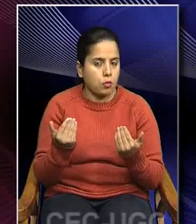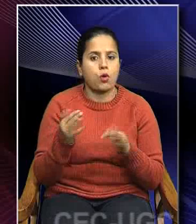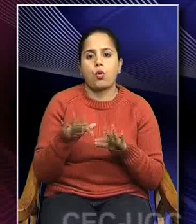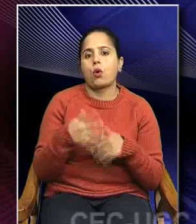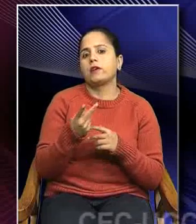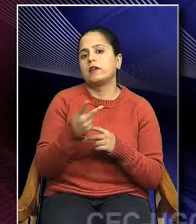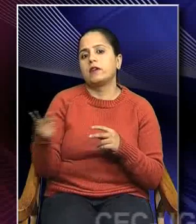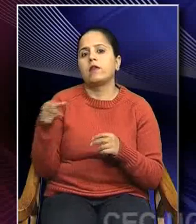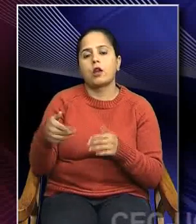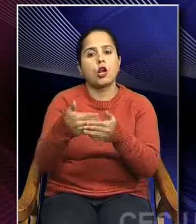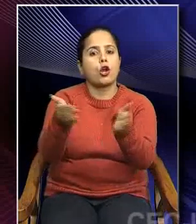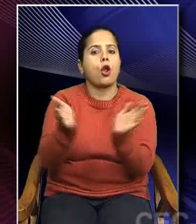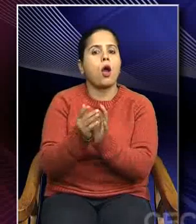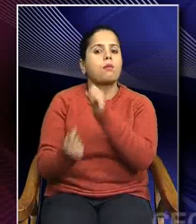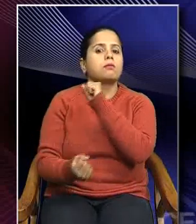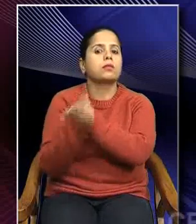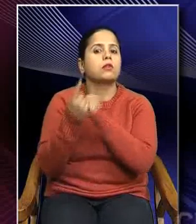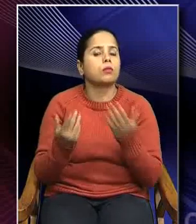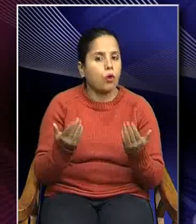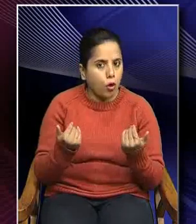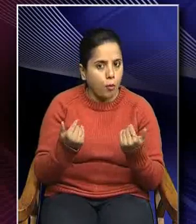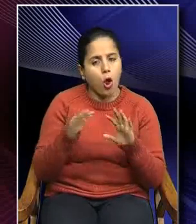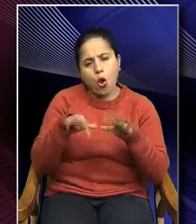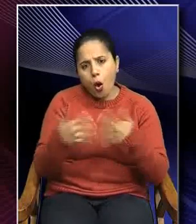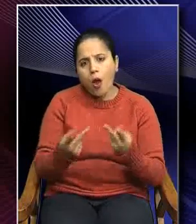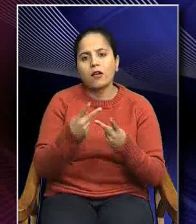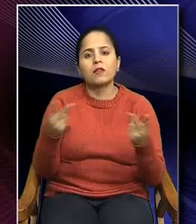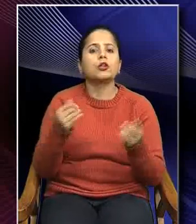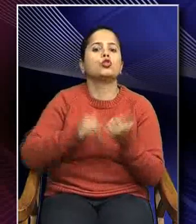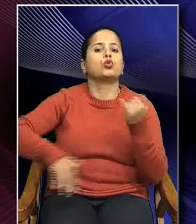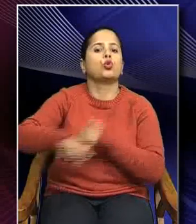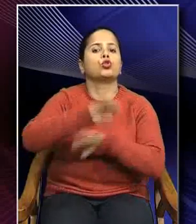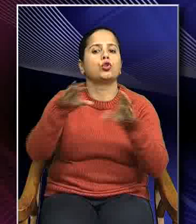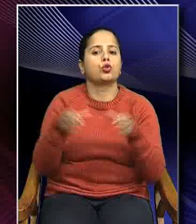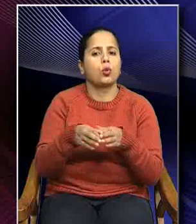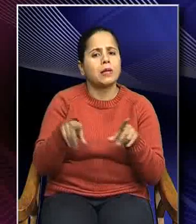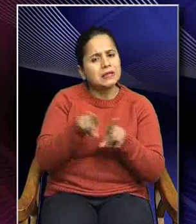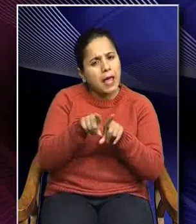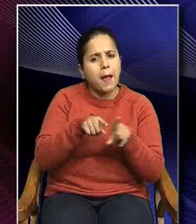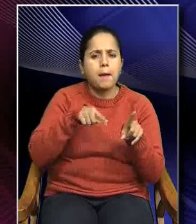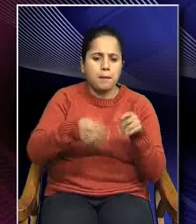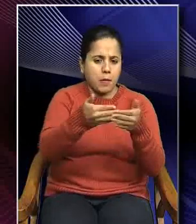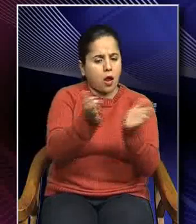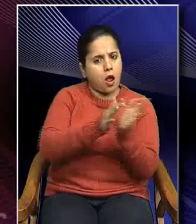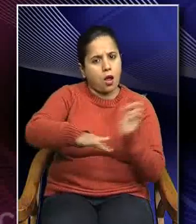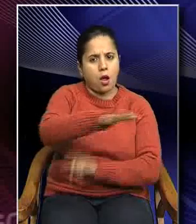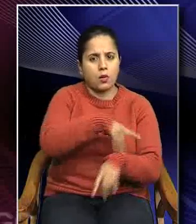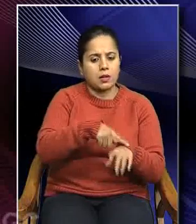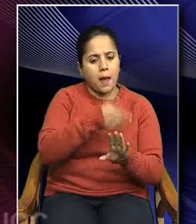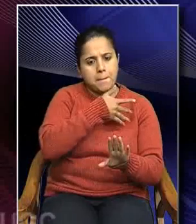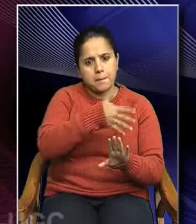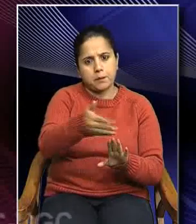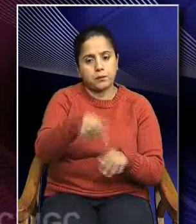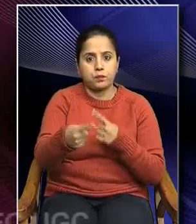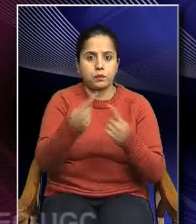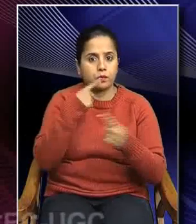from different communities or from different social groups within the same community. And over a period of time, since we are